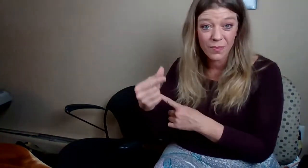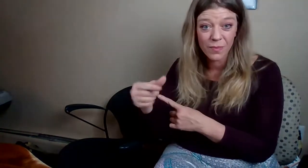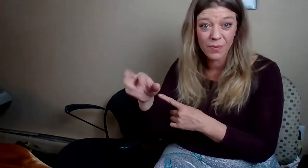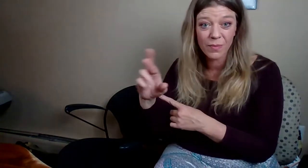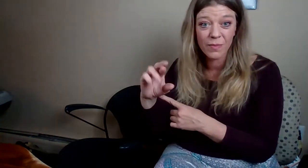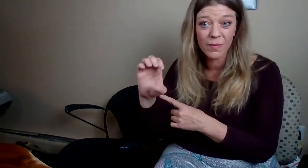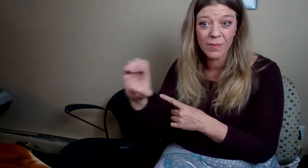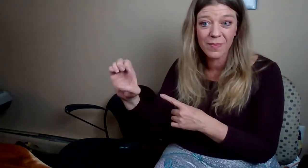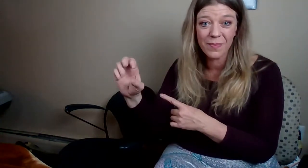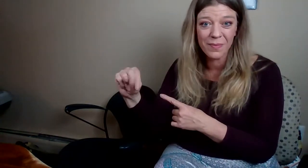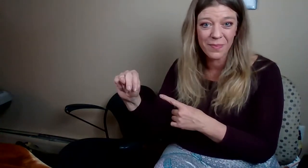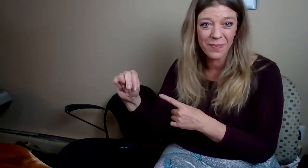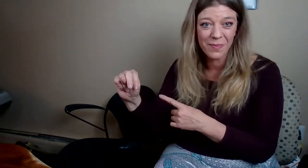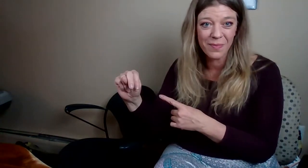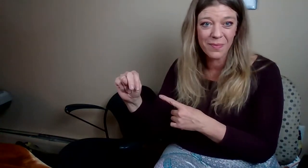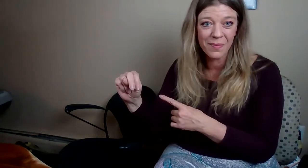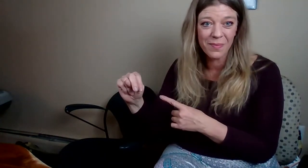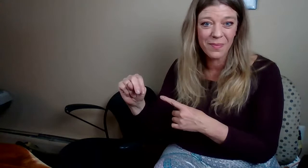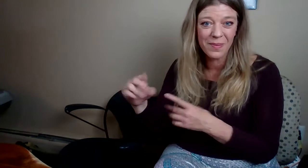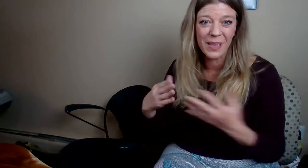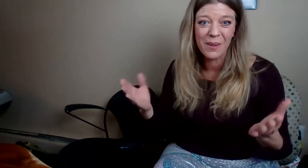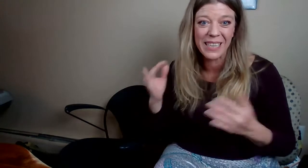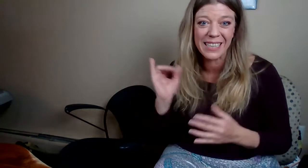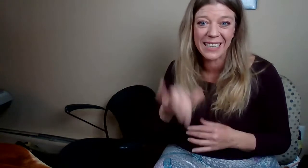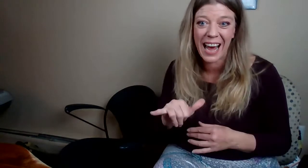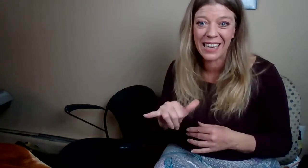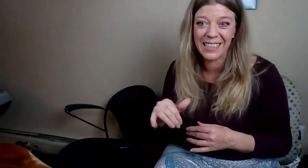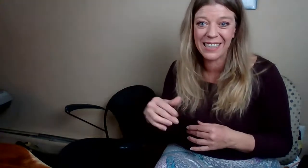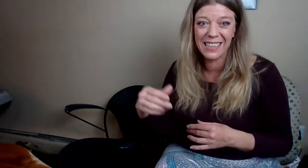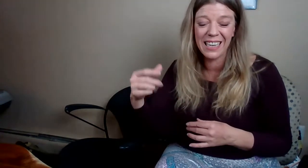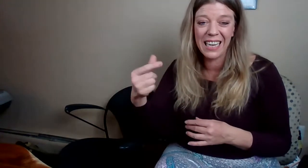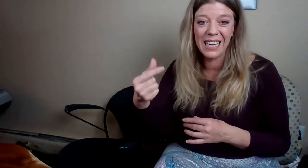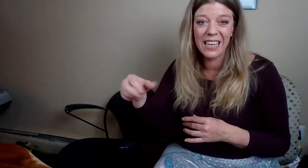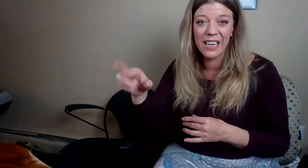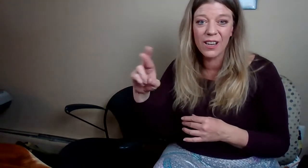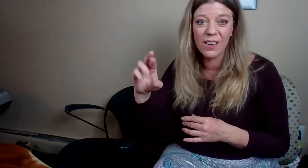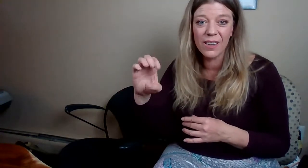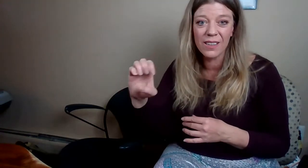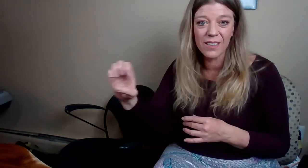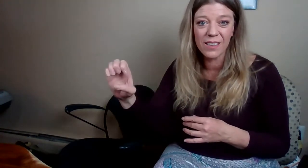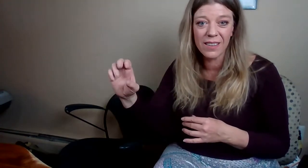What is that?